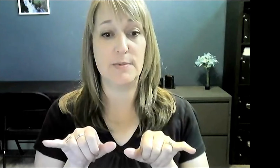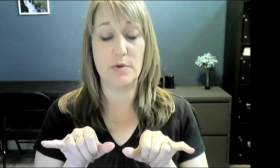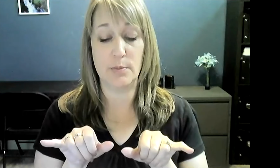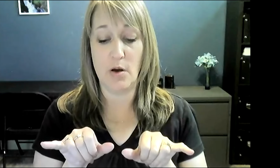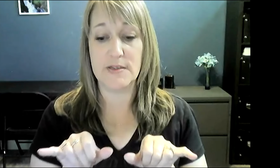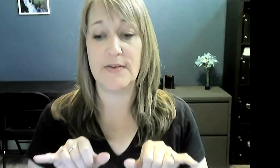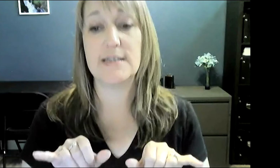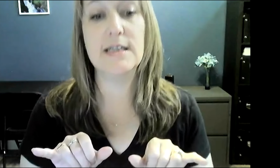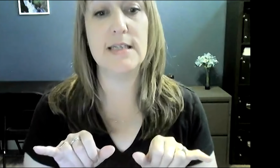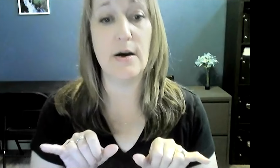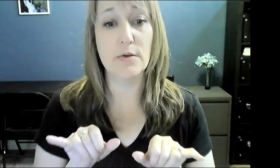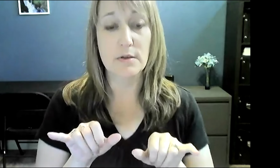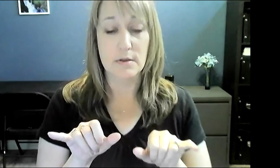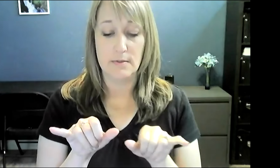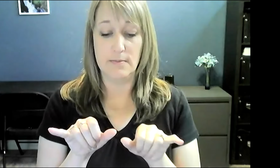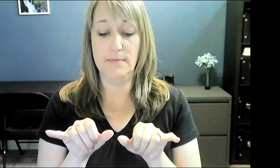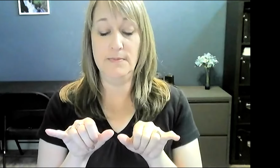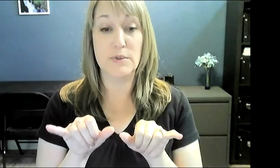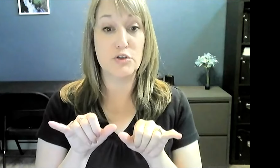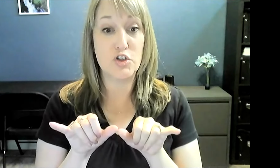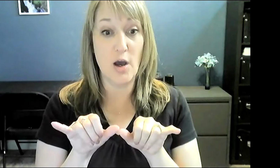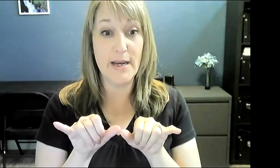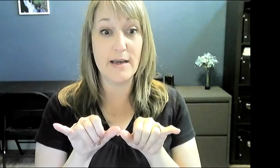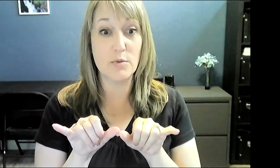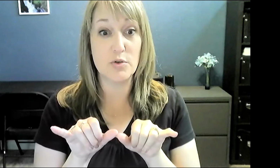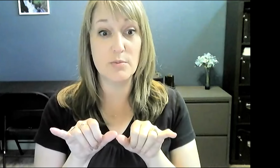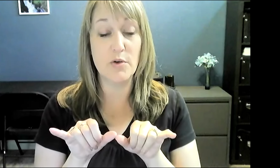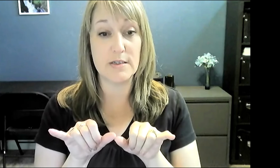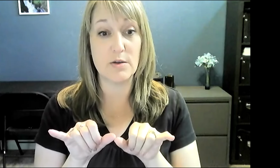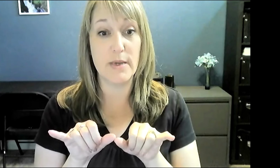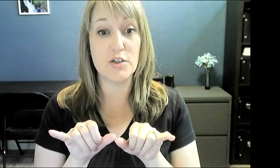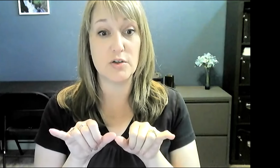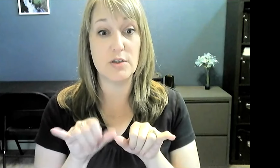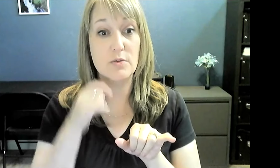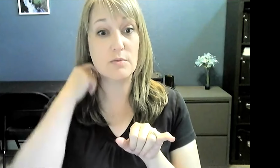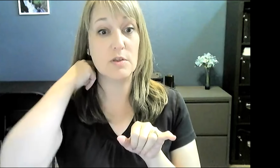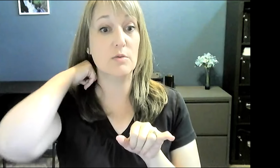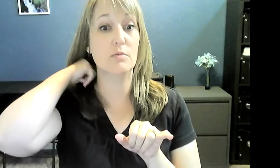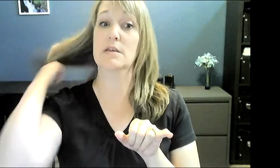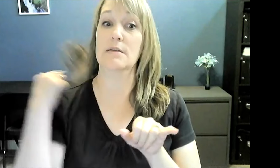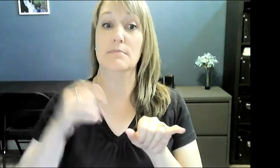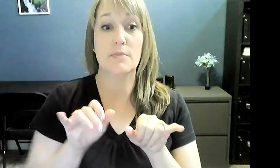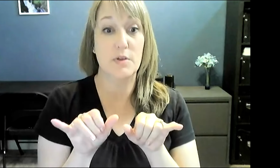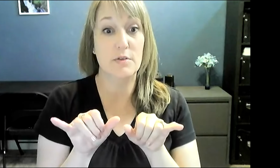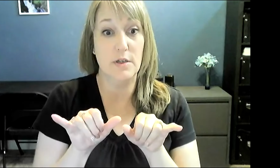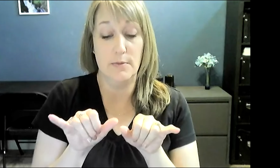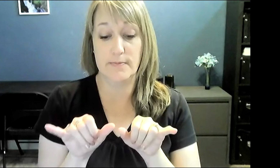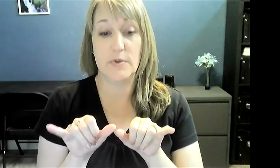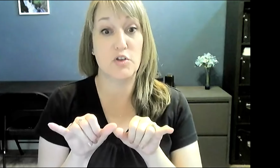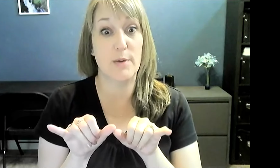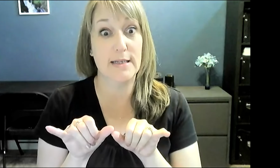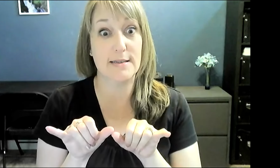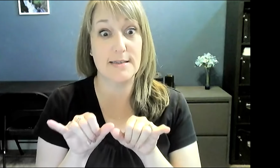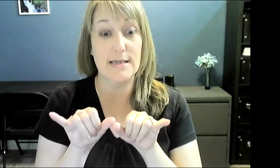with your palms facing down. Your dominant hand will do the moving, so make sure you get the, your dominant hand does this.